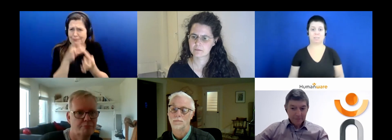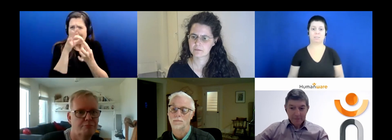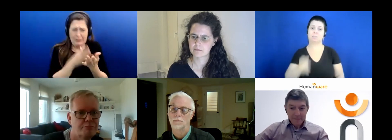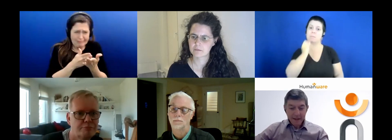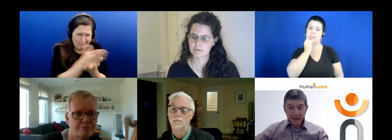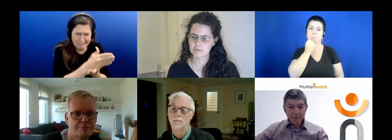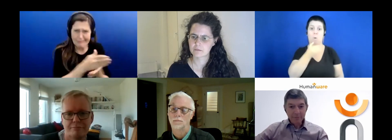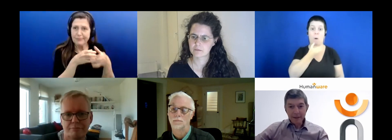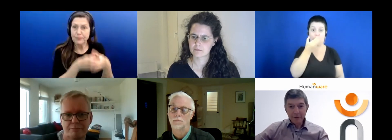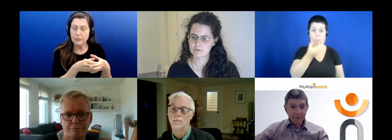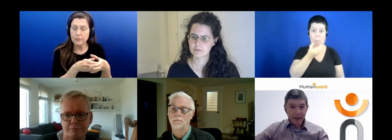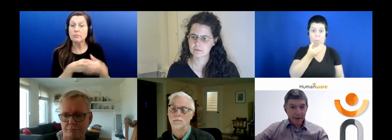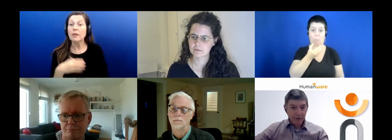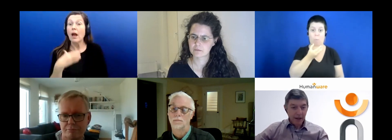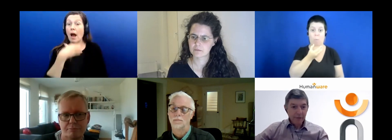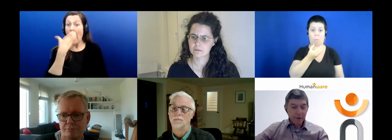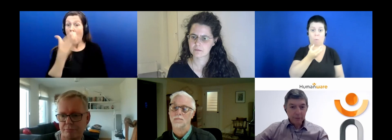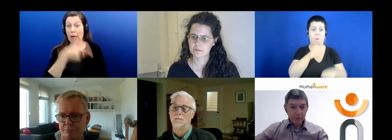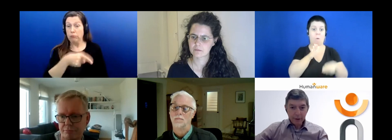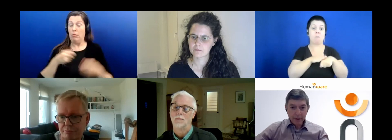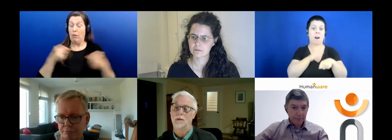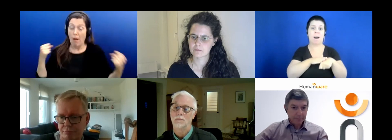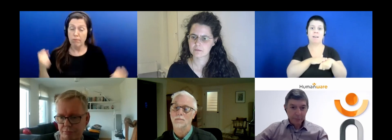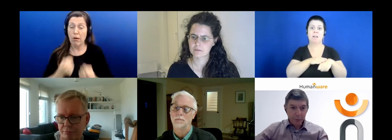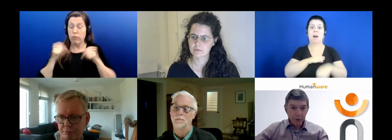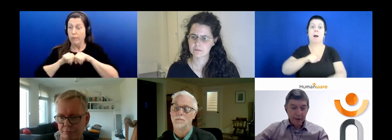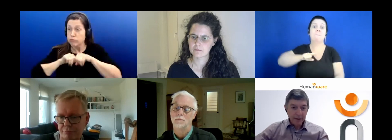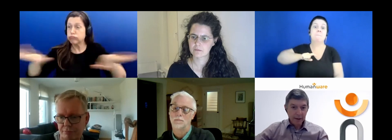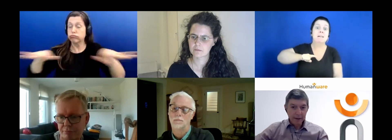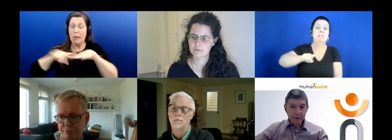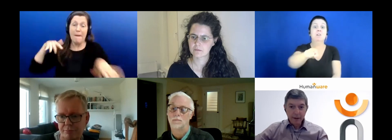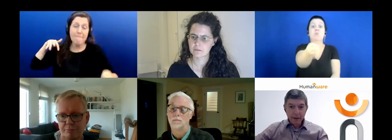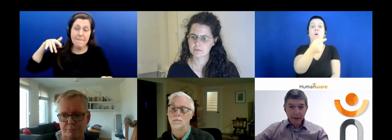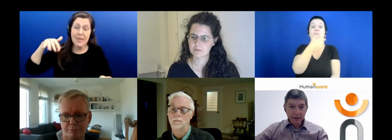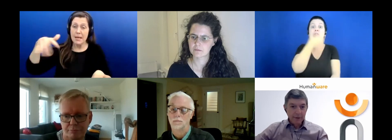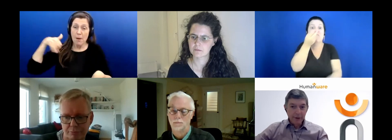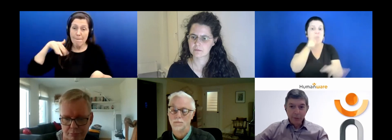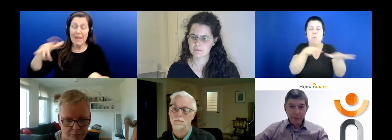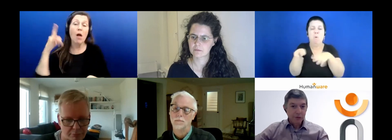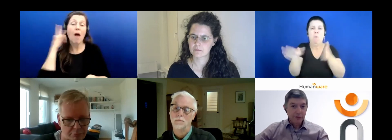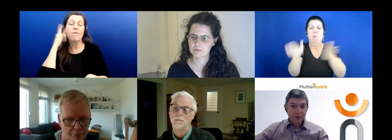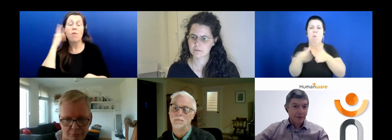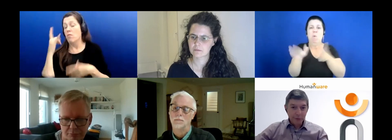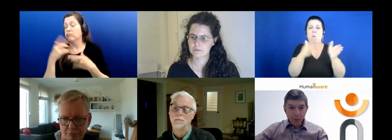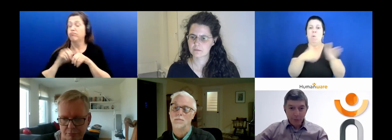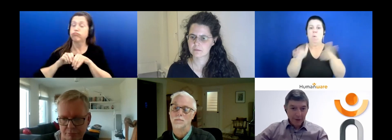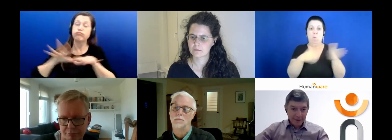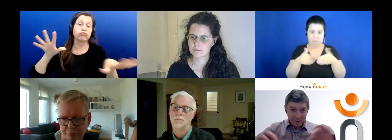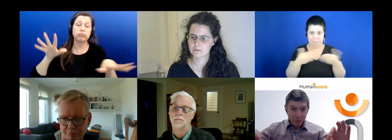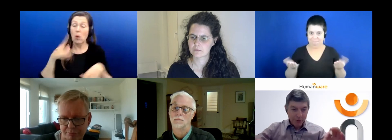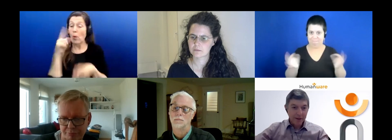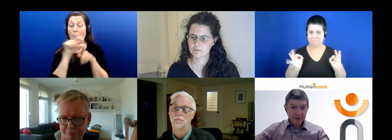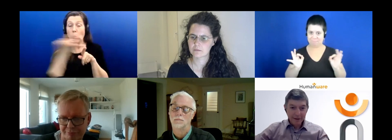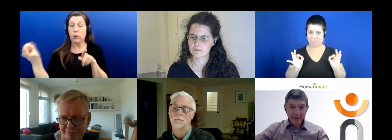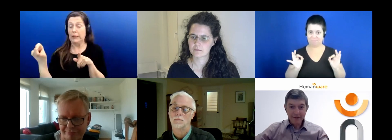produces millions of iPhones per week, and there's